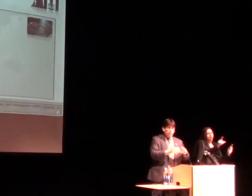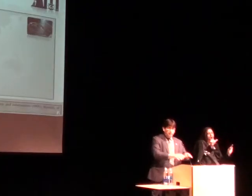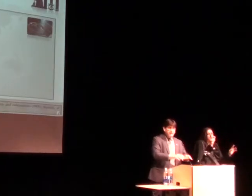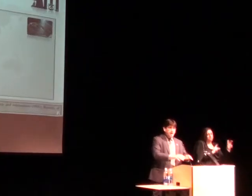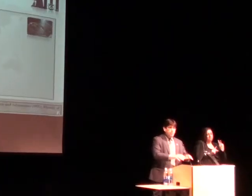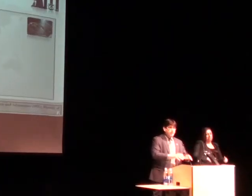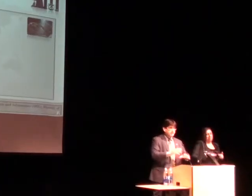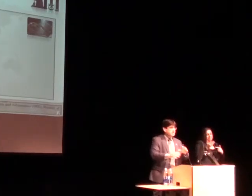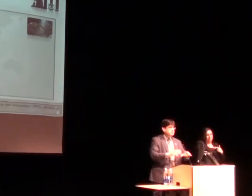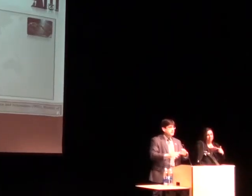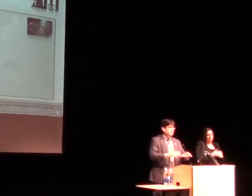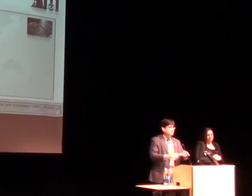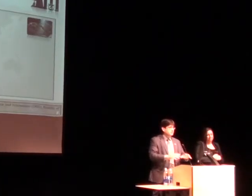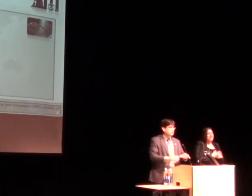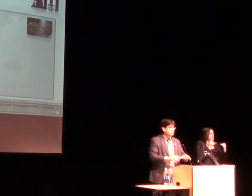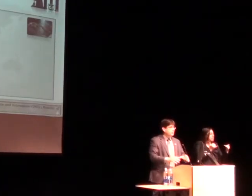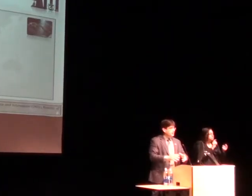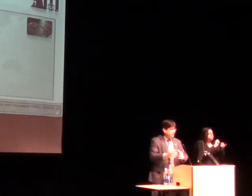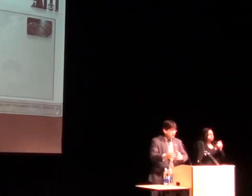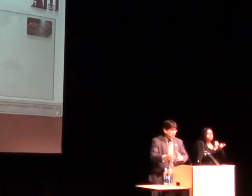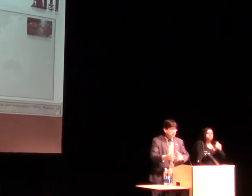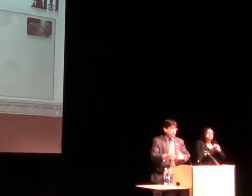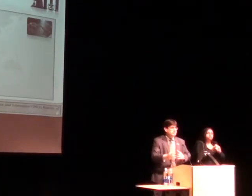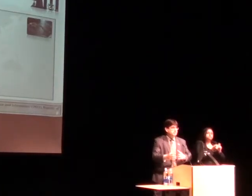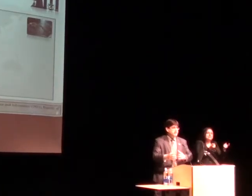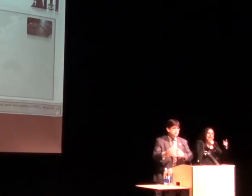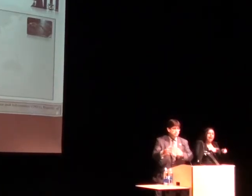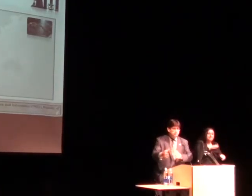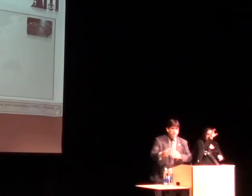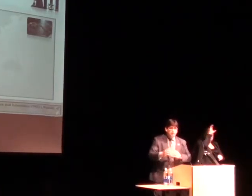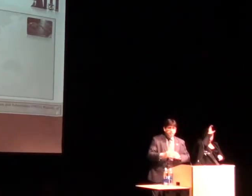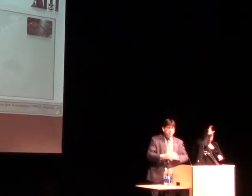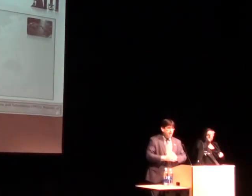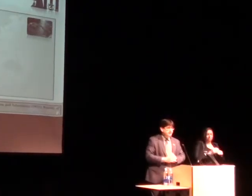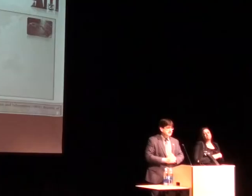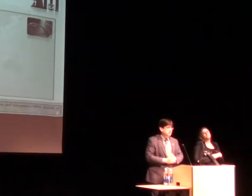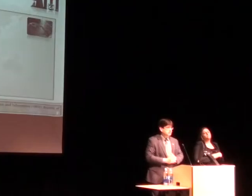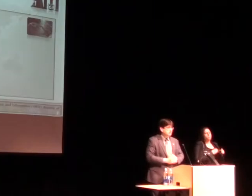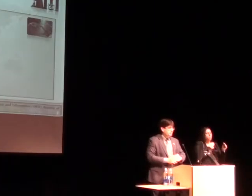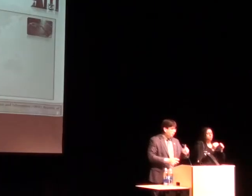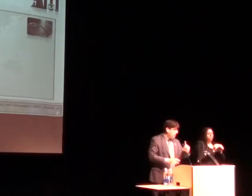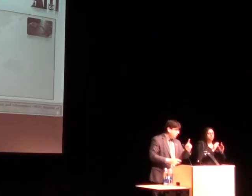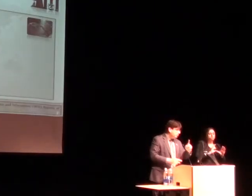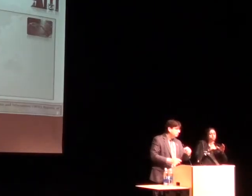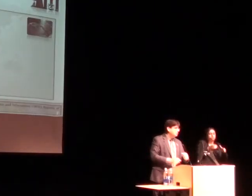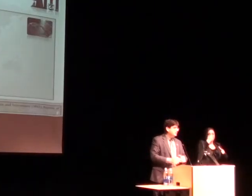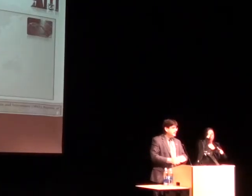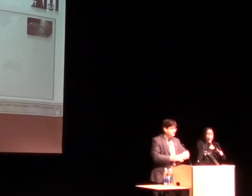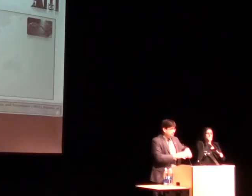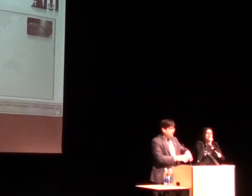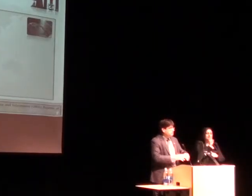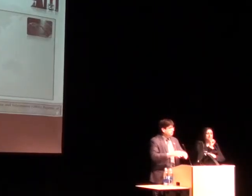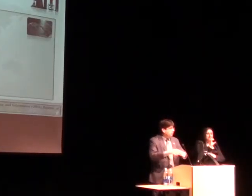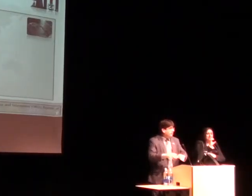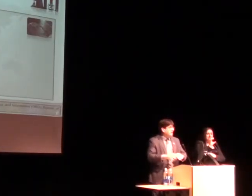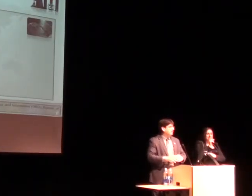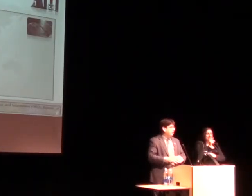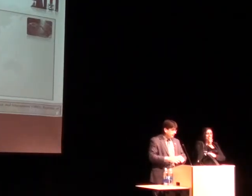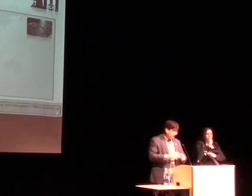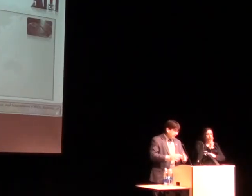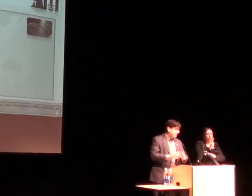And right now we are changing many things in Cuba. We are giving more space to the private sector, but we are not going to privatize education